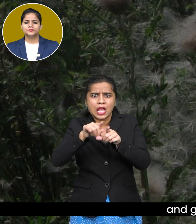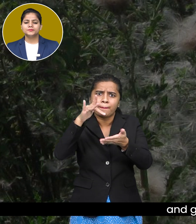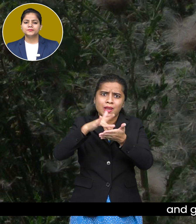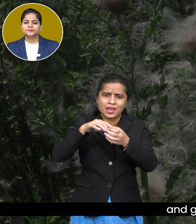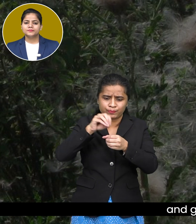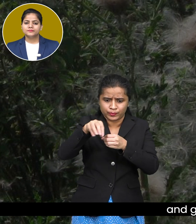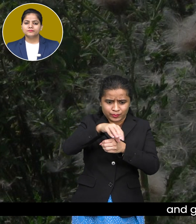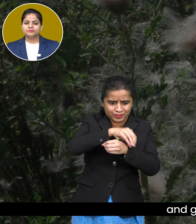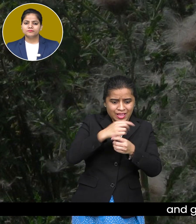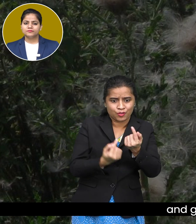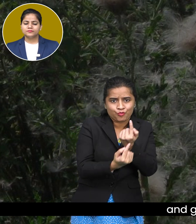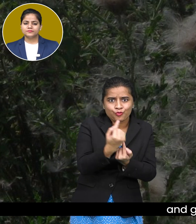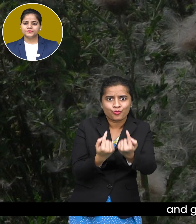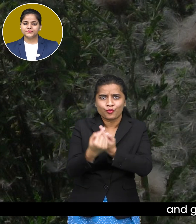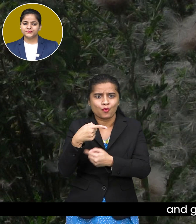there?